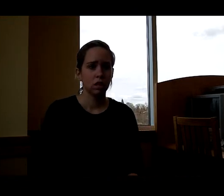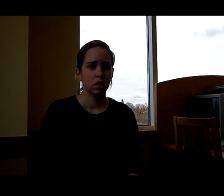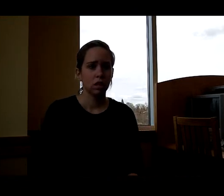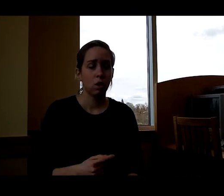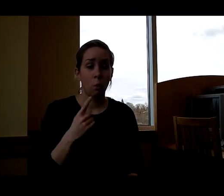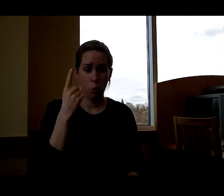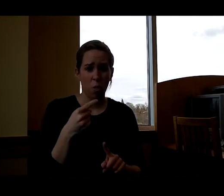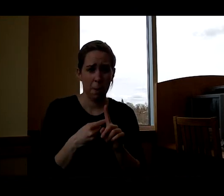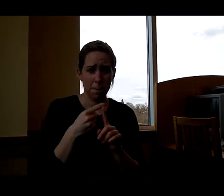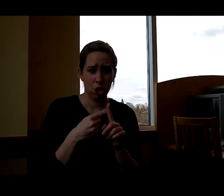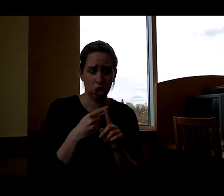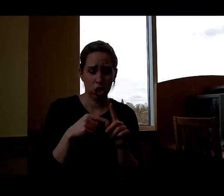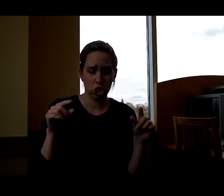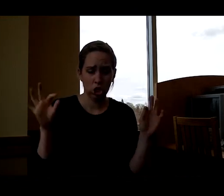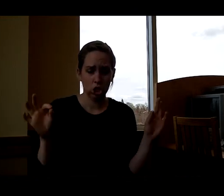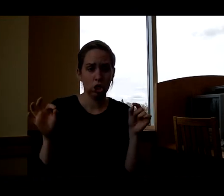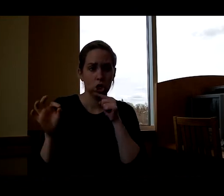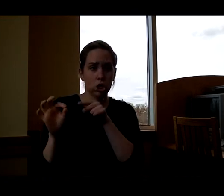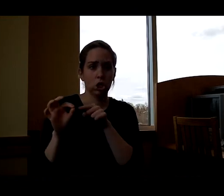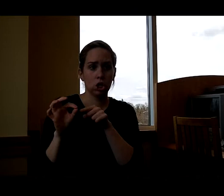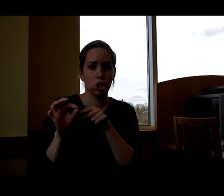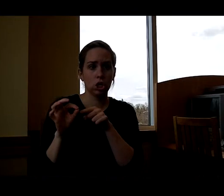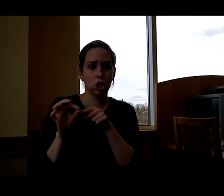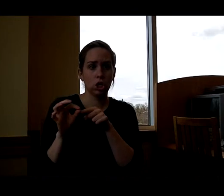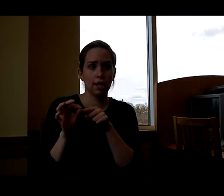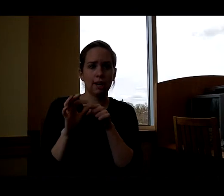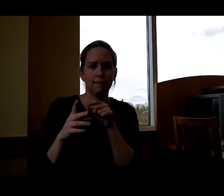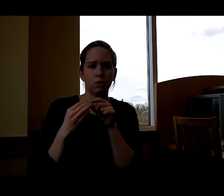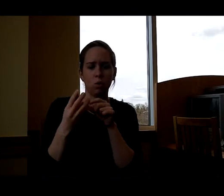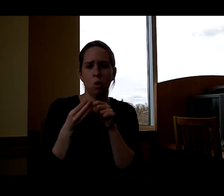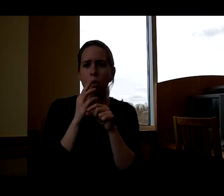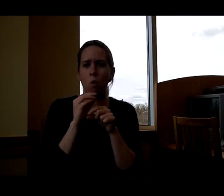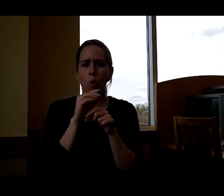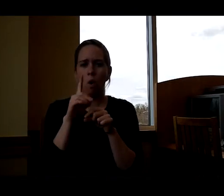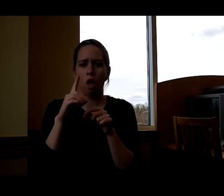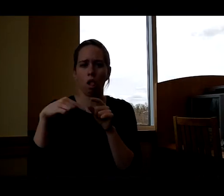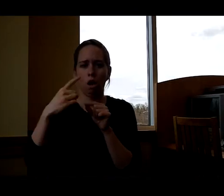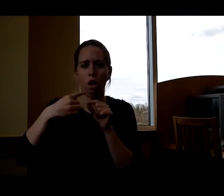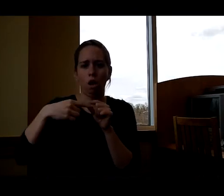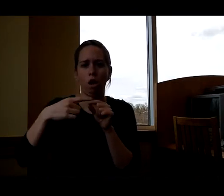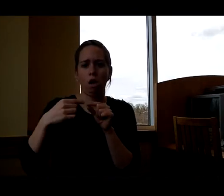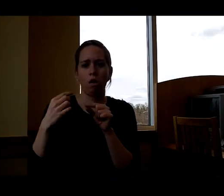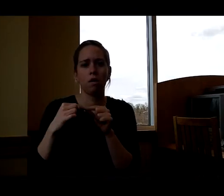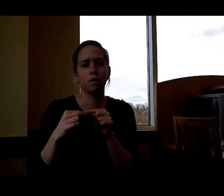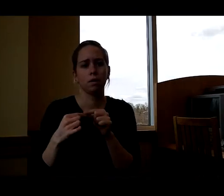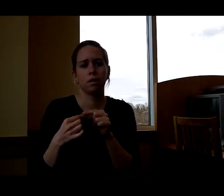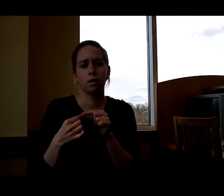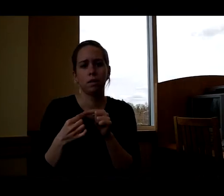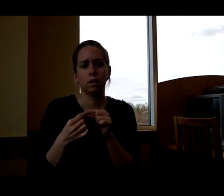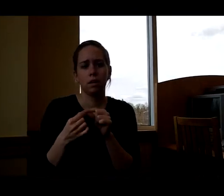one part of the thermometer, I took a bunch of this filter wool, or cotton basically, and wrapped it around there, and then connected it with some rubber bands.